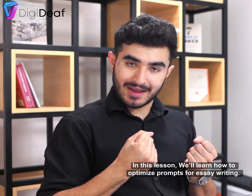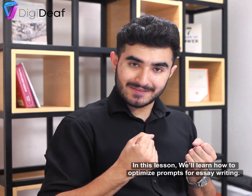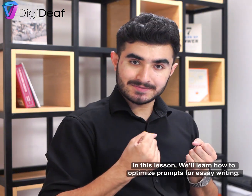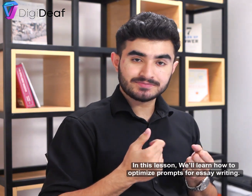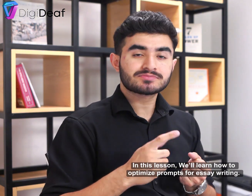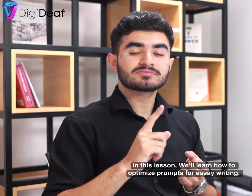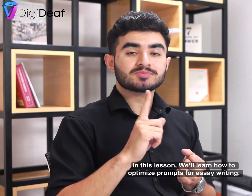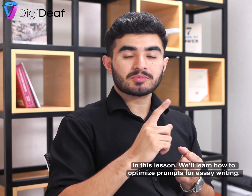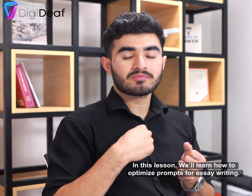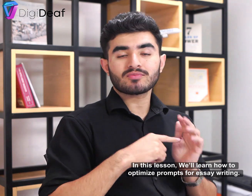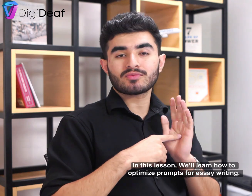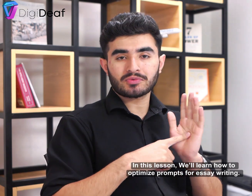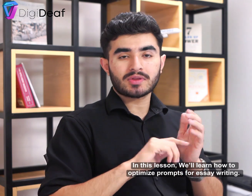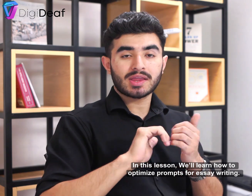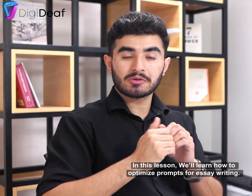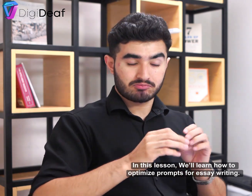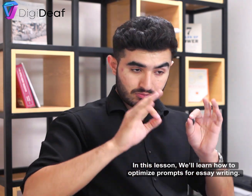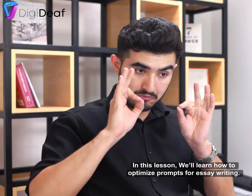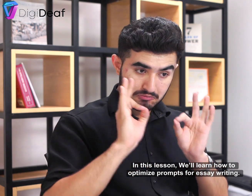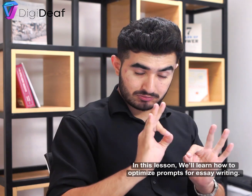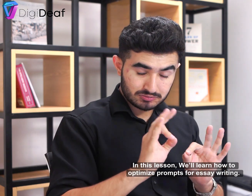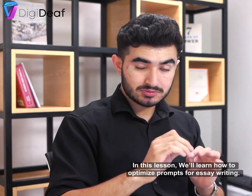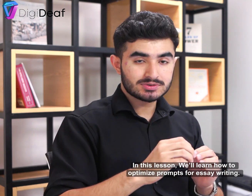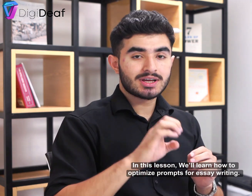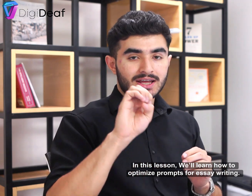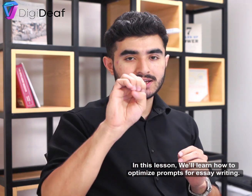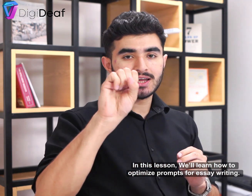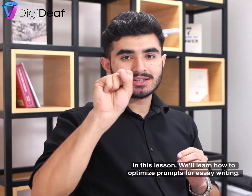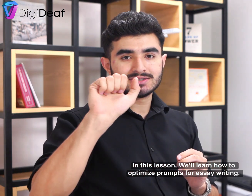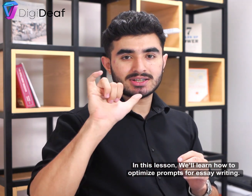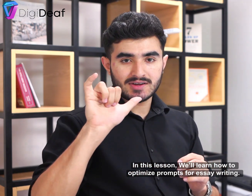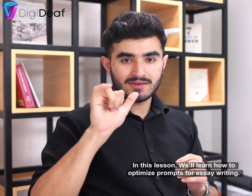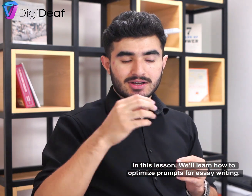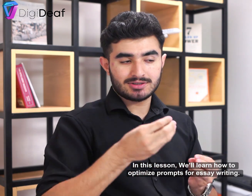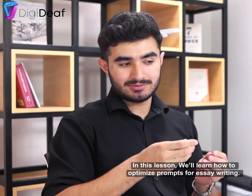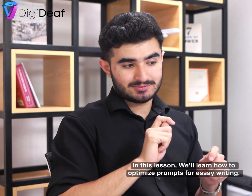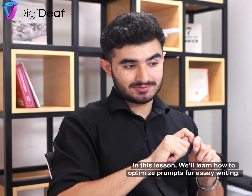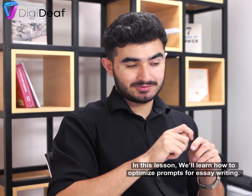In this lesson, we'll learn how to optimize prompts for essay writing.